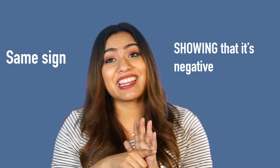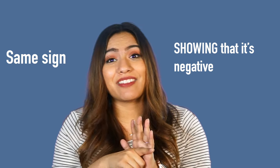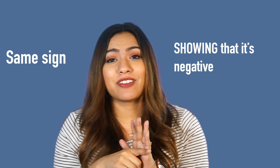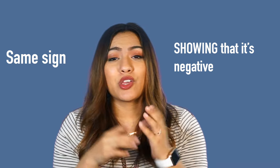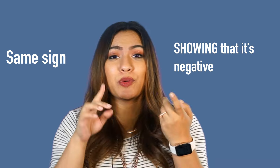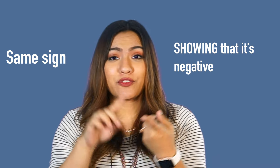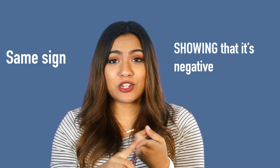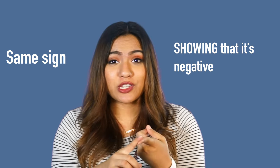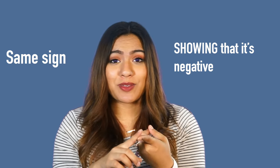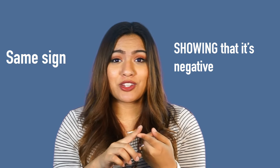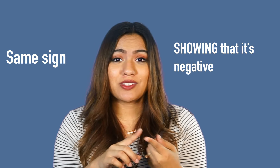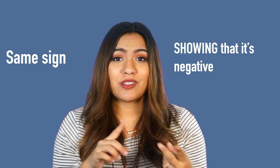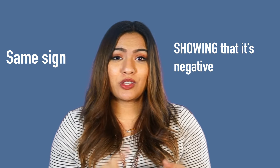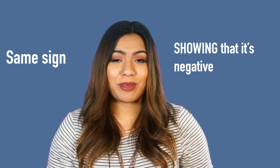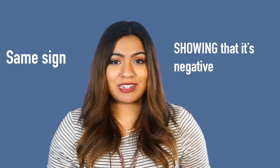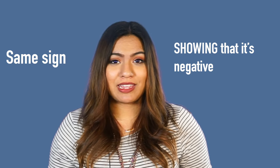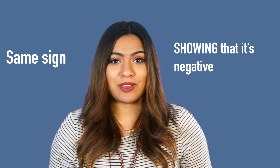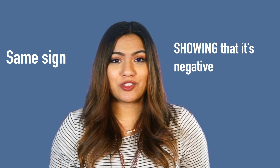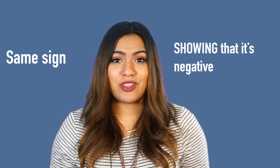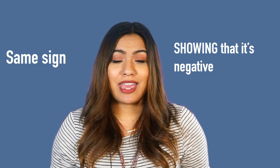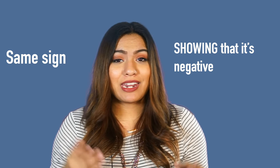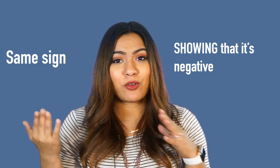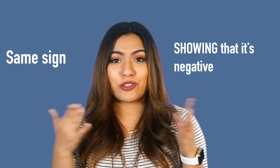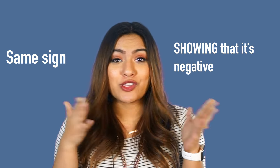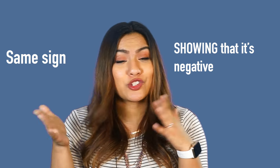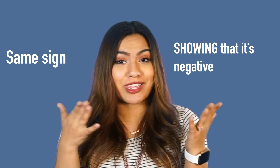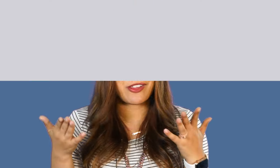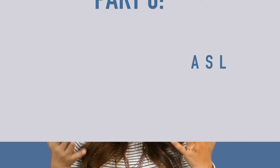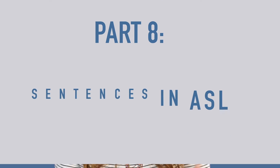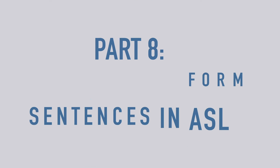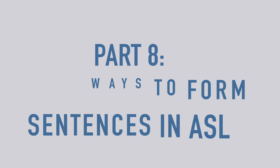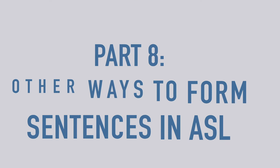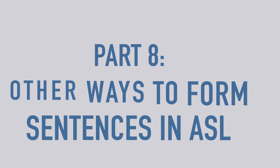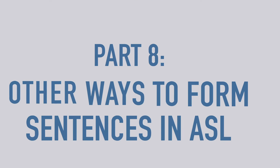negative with your facial expressions, your body language, and of course, shaking your head.